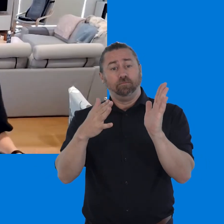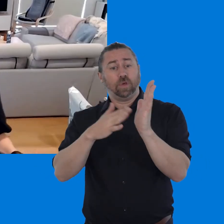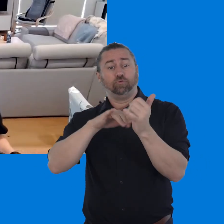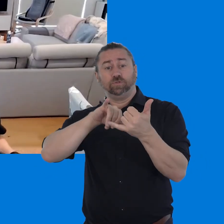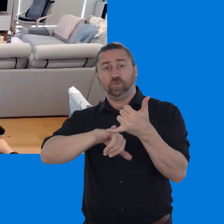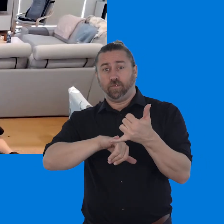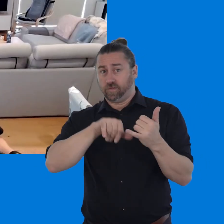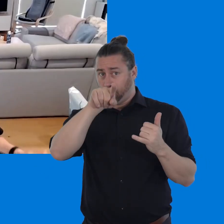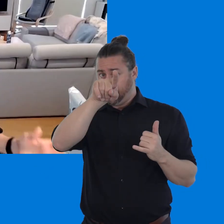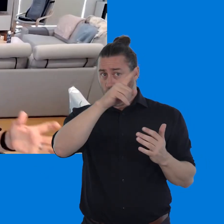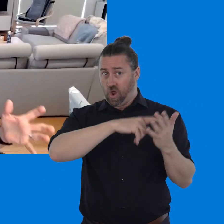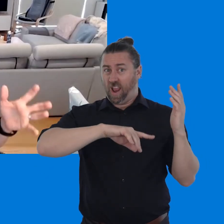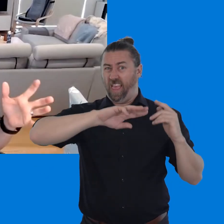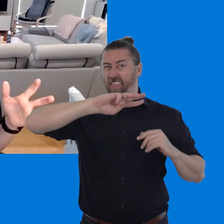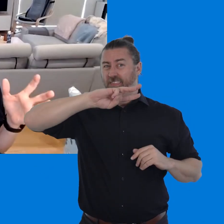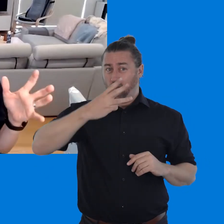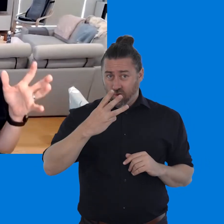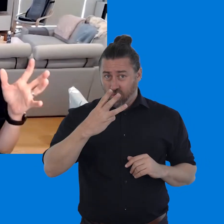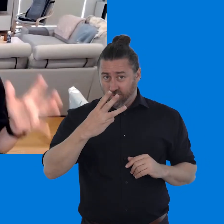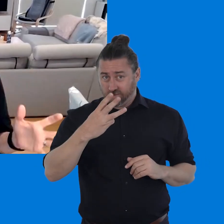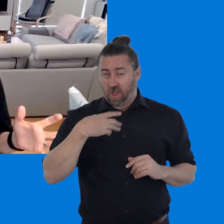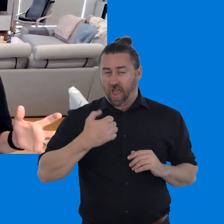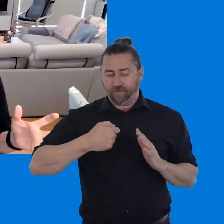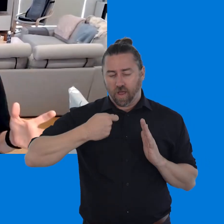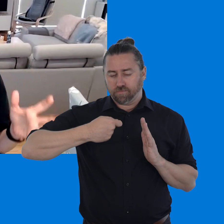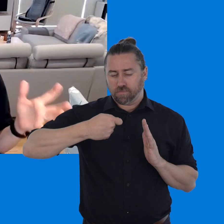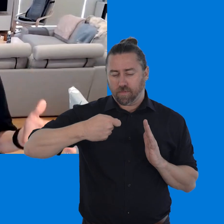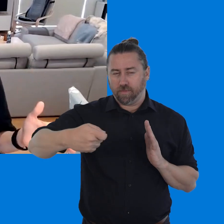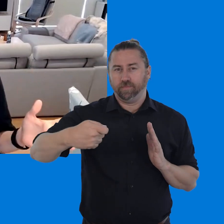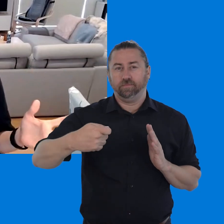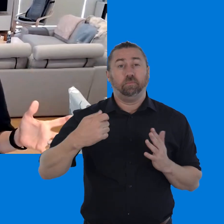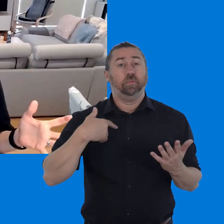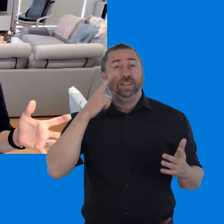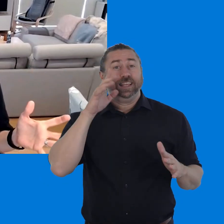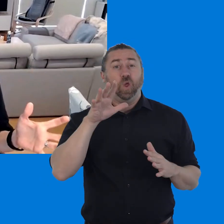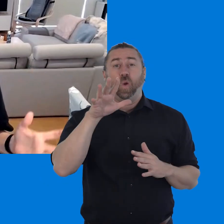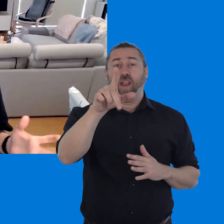So I'm Troy from Microsoft. Don't forget, this is only the 3rd in